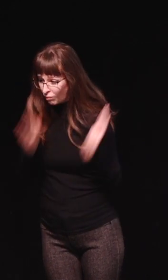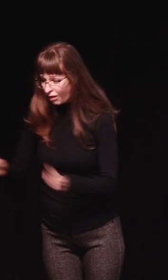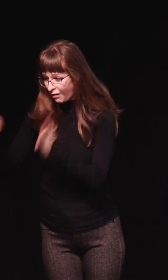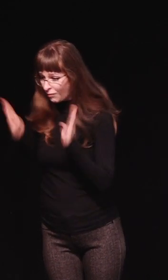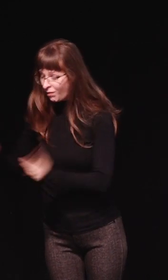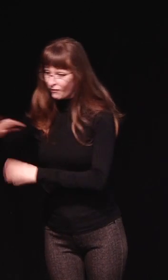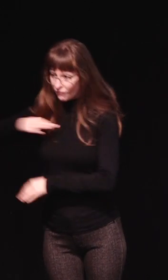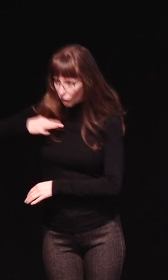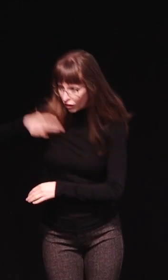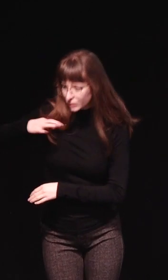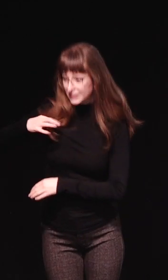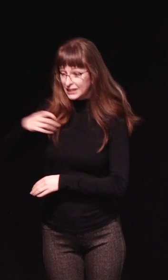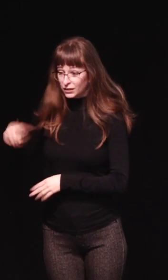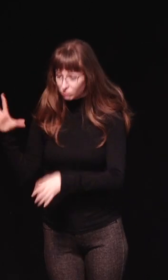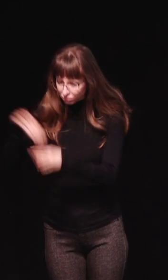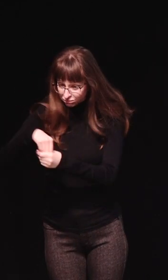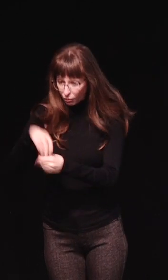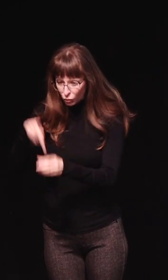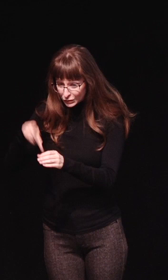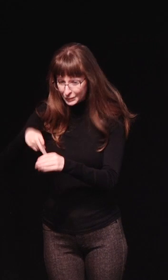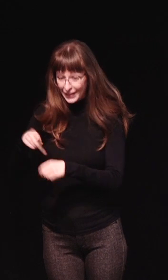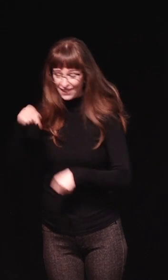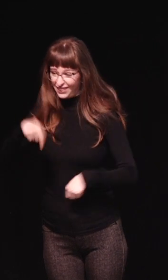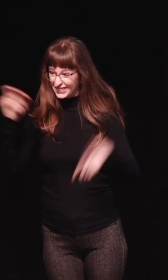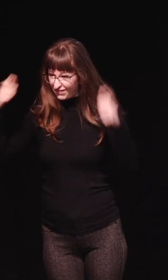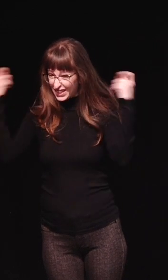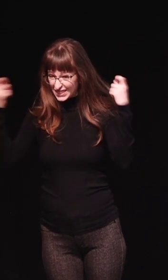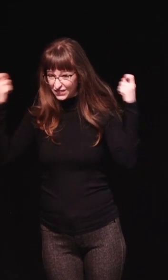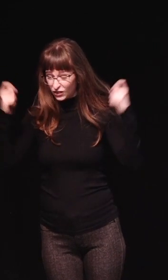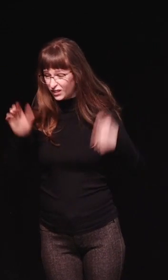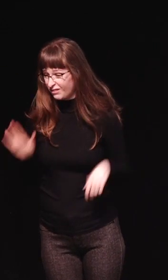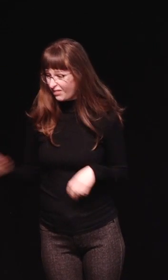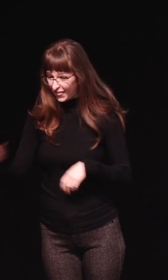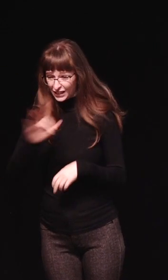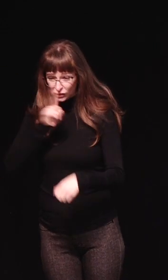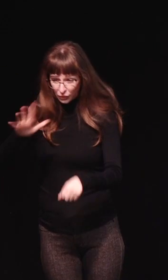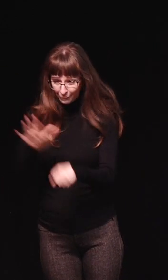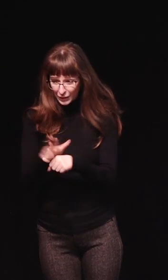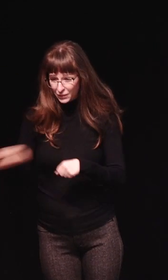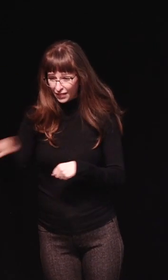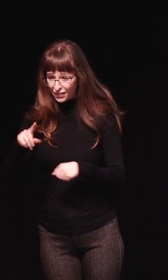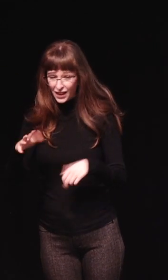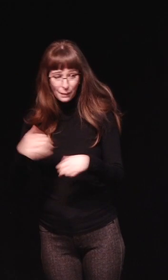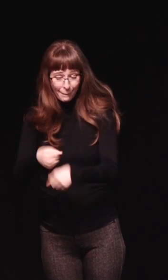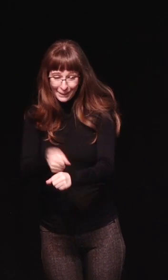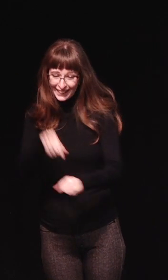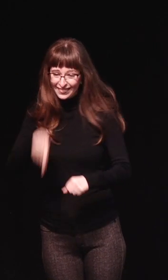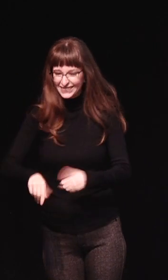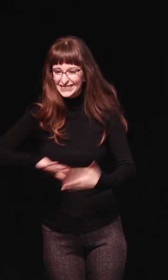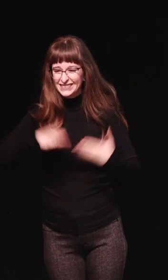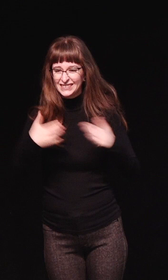volunteers, and participants of Real Abilities Film Festival for their commitment to making this city